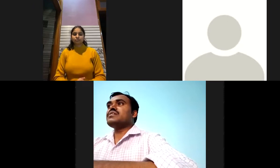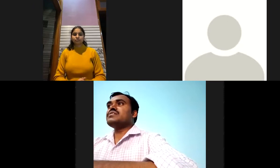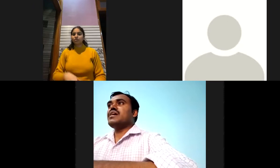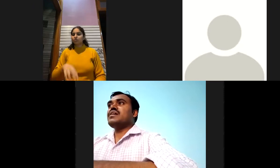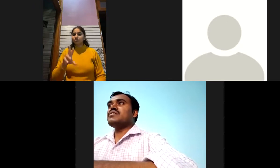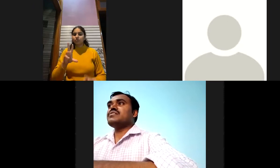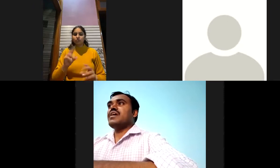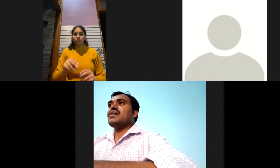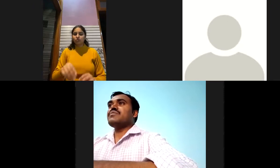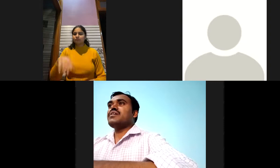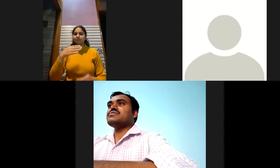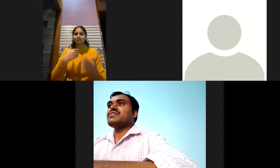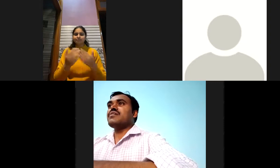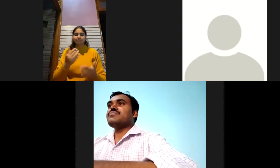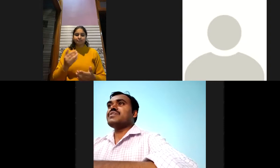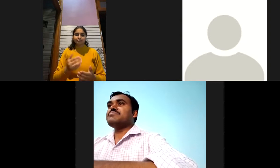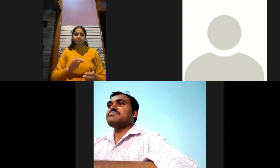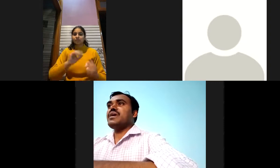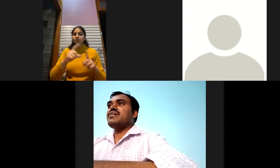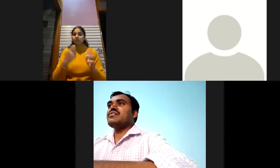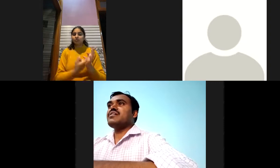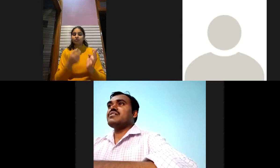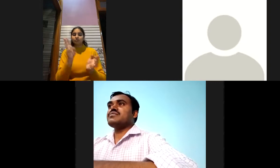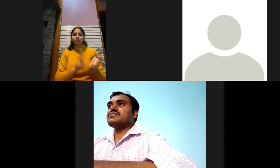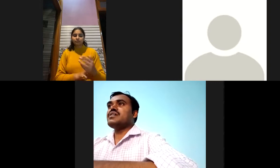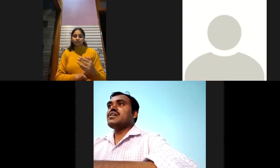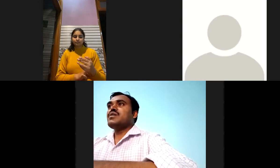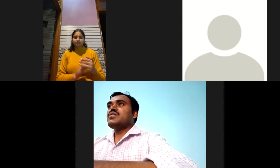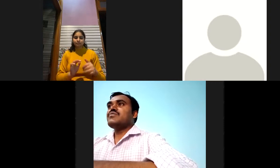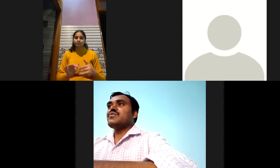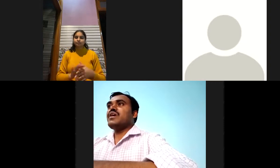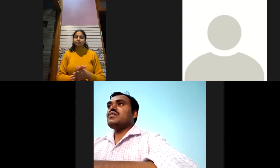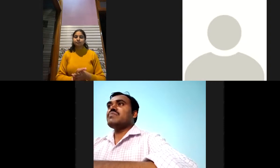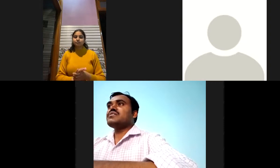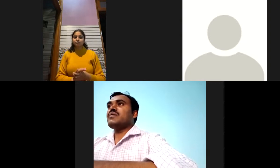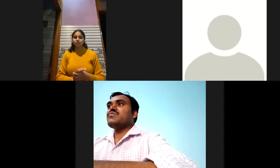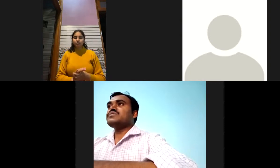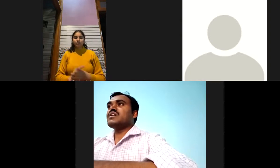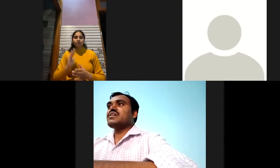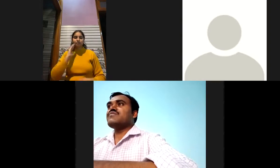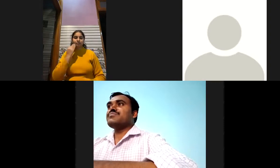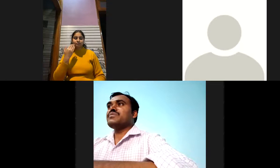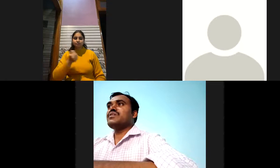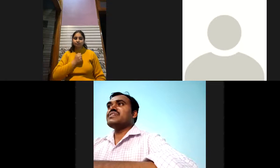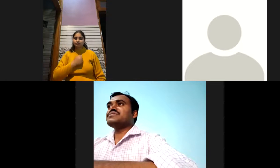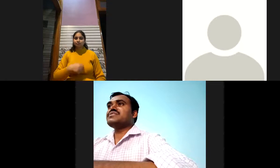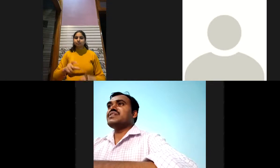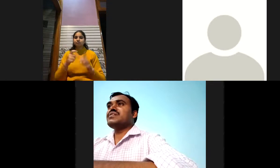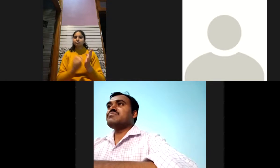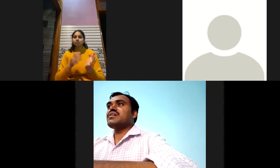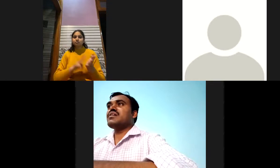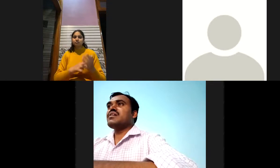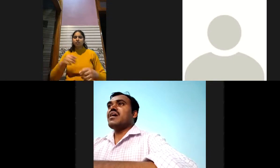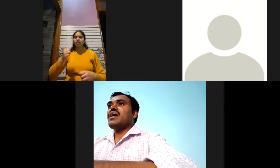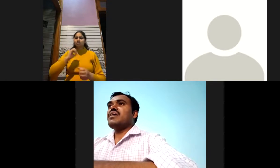one dared take away the drum that pained their ears. For when my drum was taken from me, I